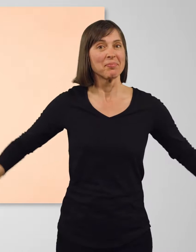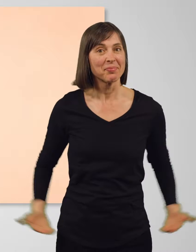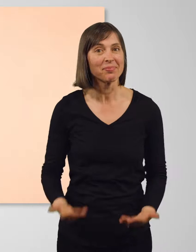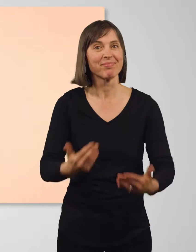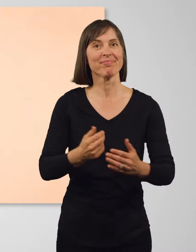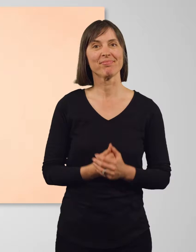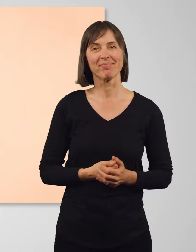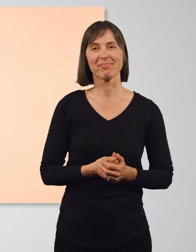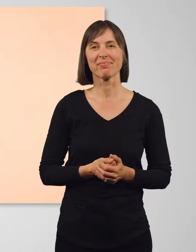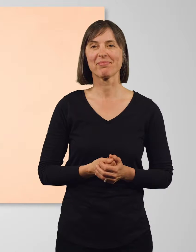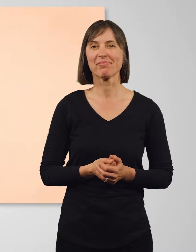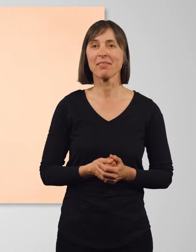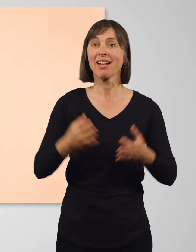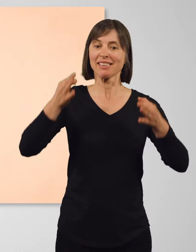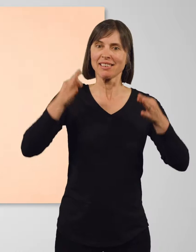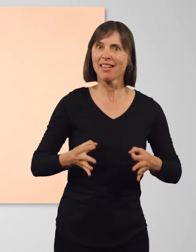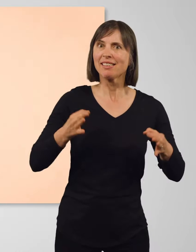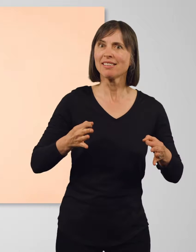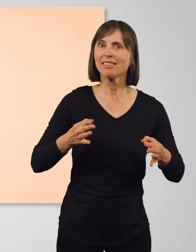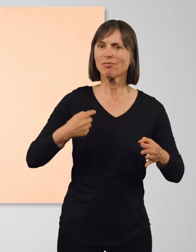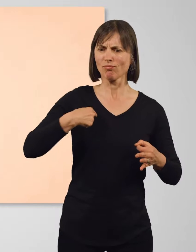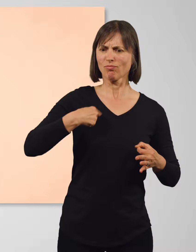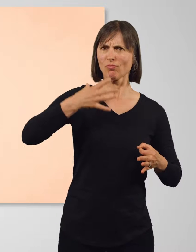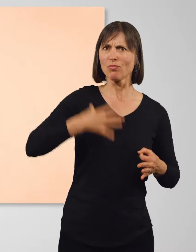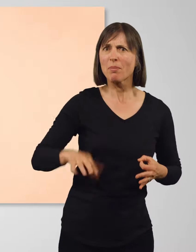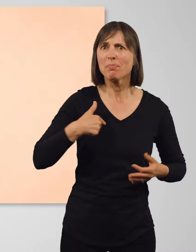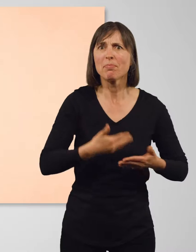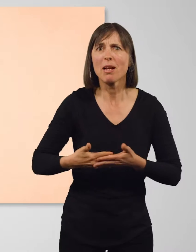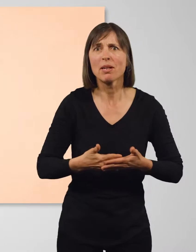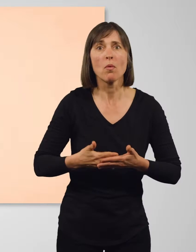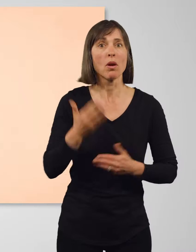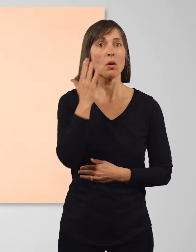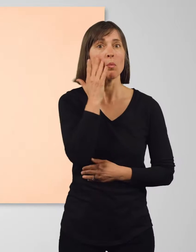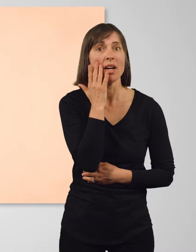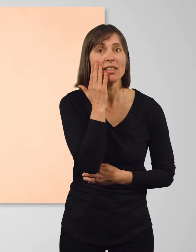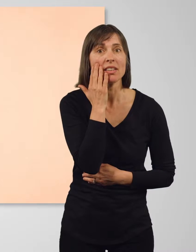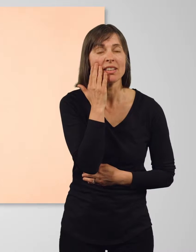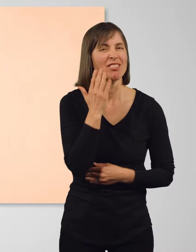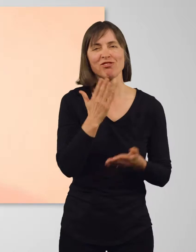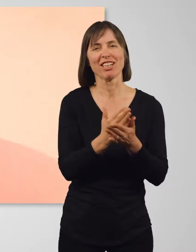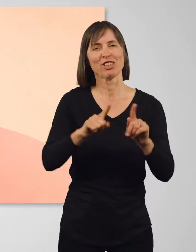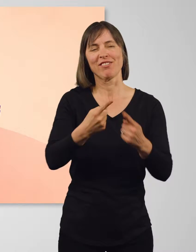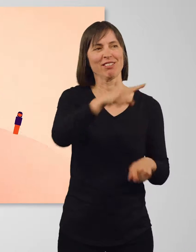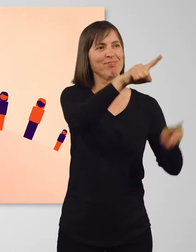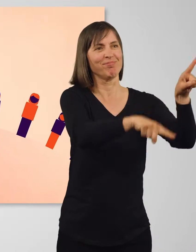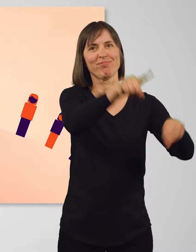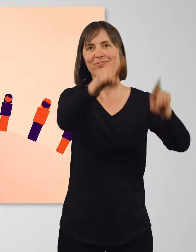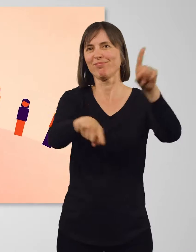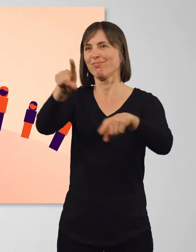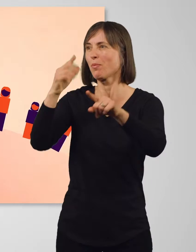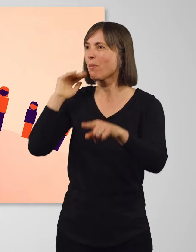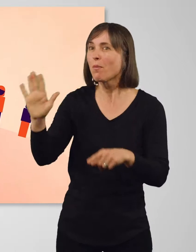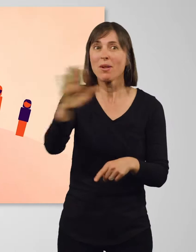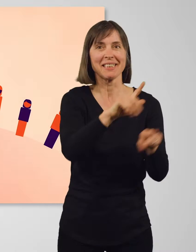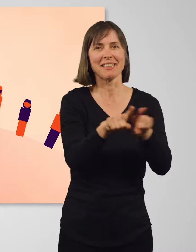and give birth. Of course, the decision of whether to have a baby, and if so, when, is different from woman to